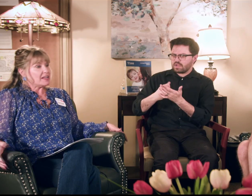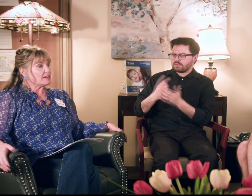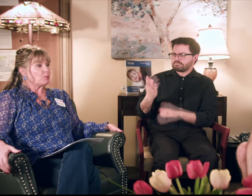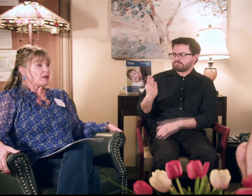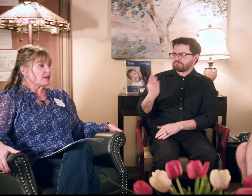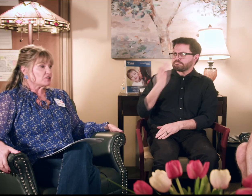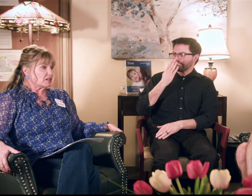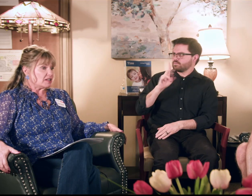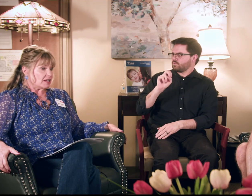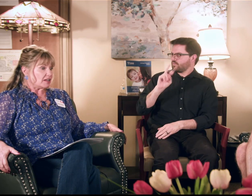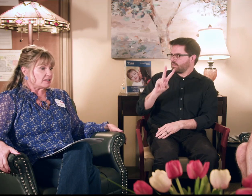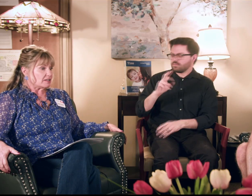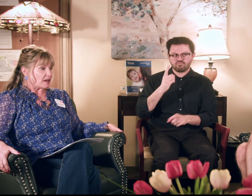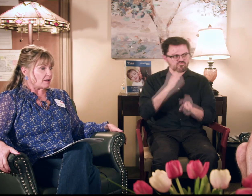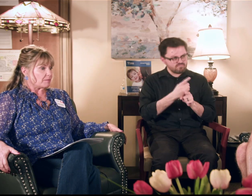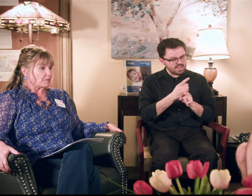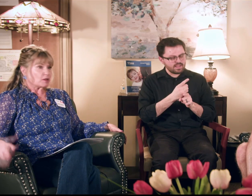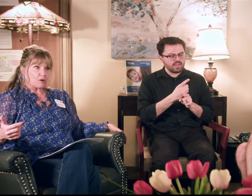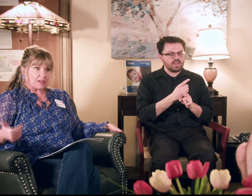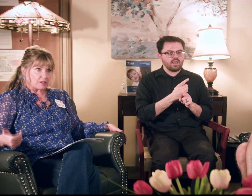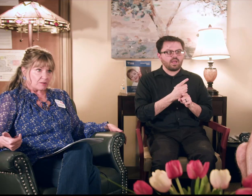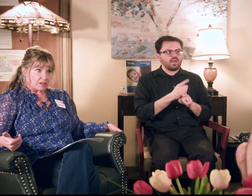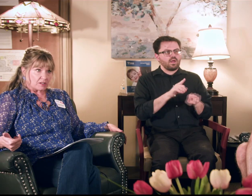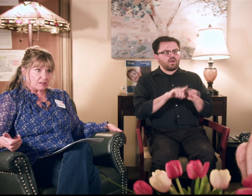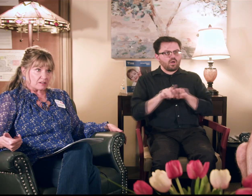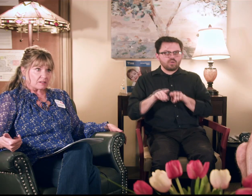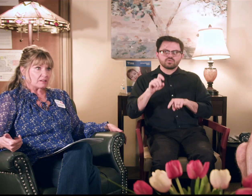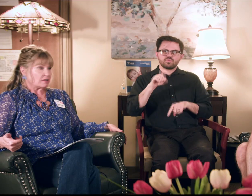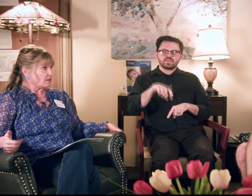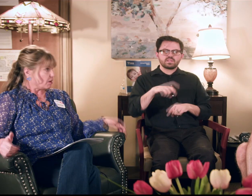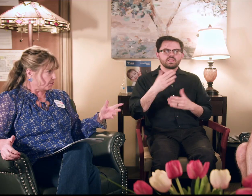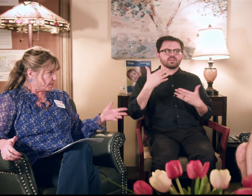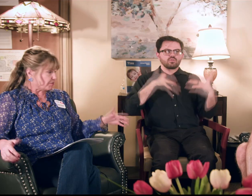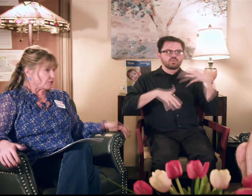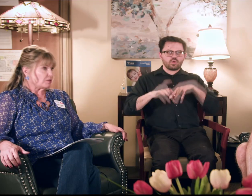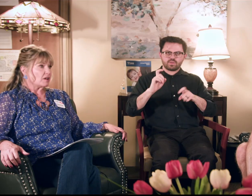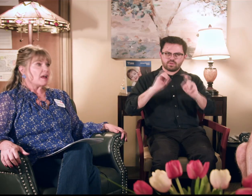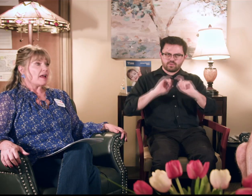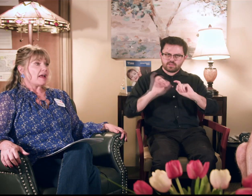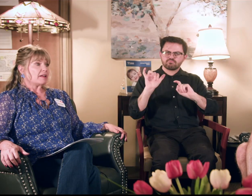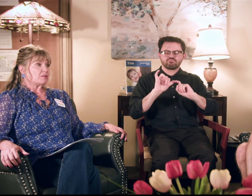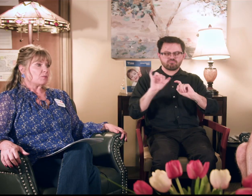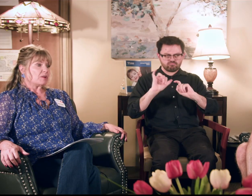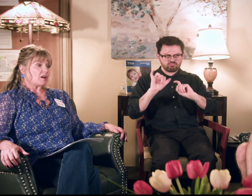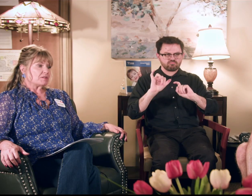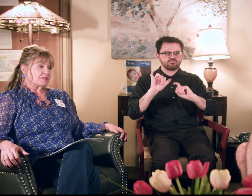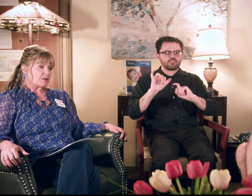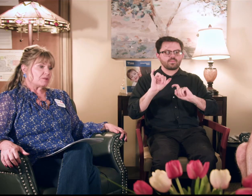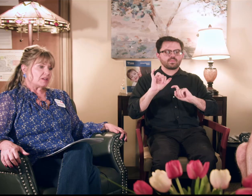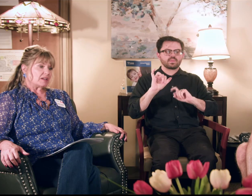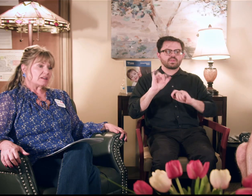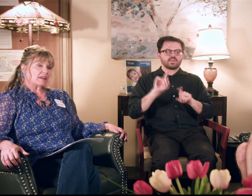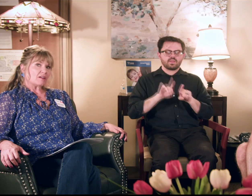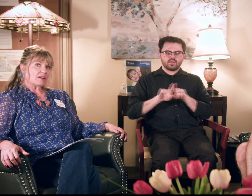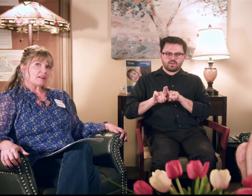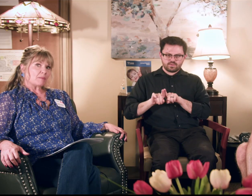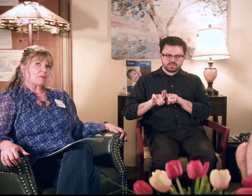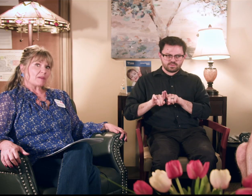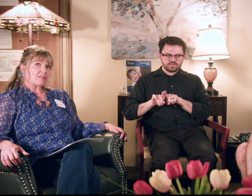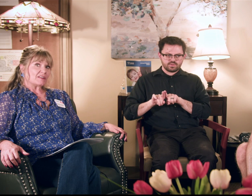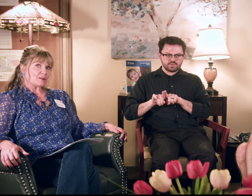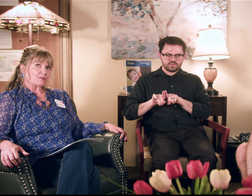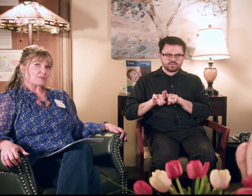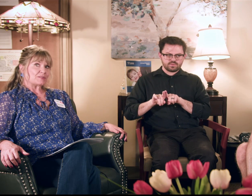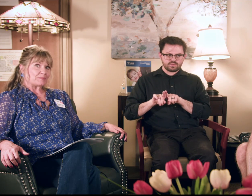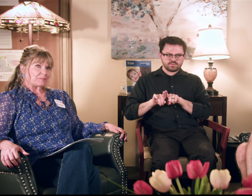then we actually need clothing donations along with the food, and we also need Caring